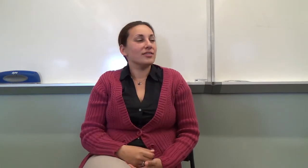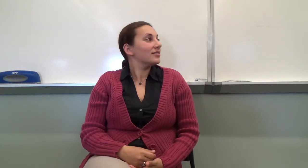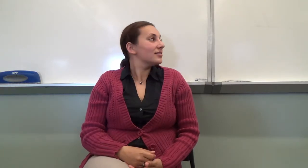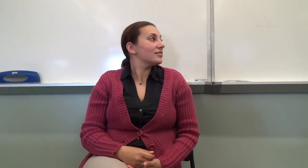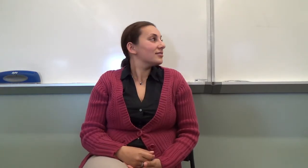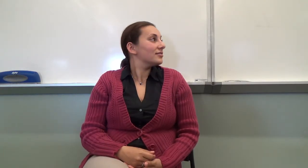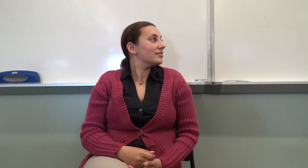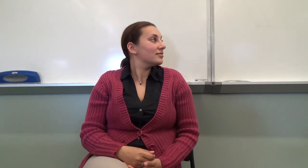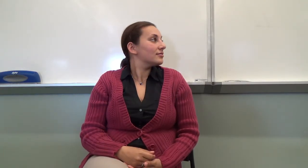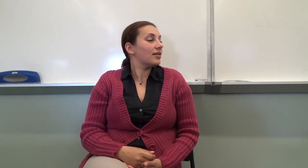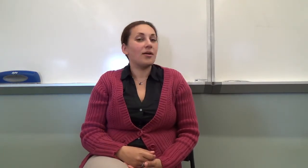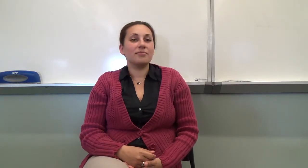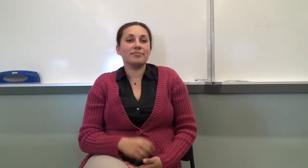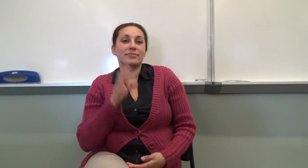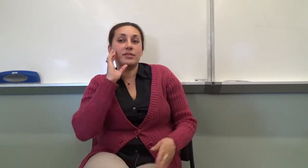here,